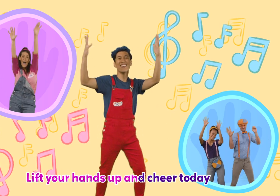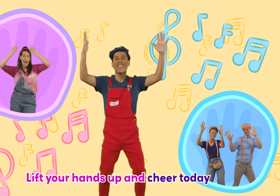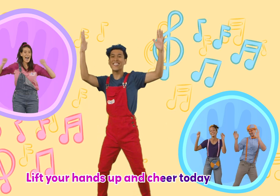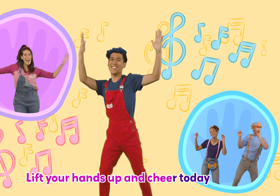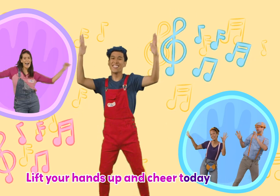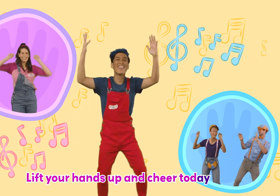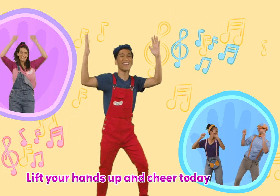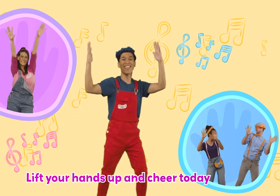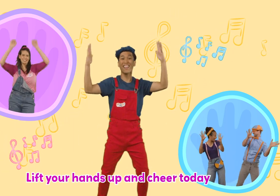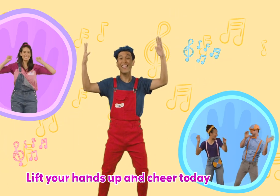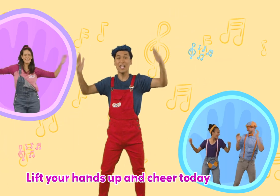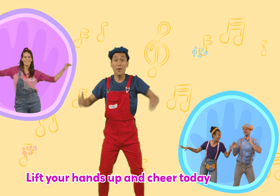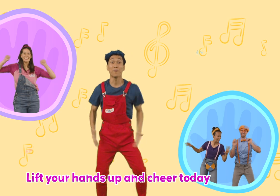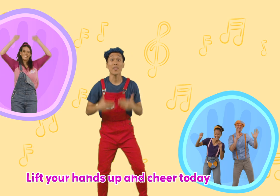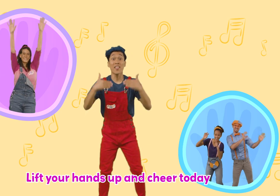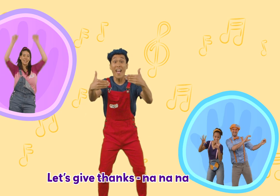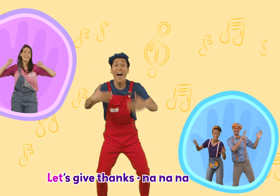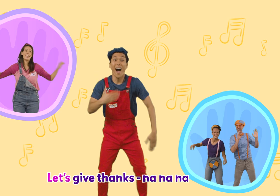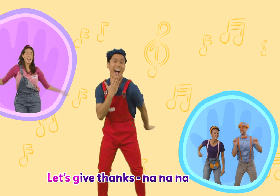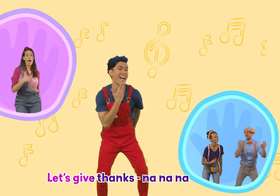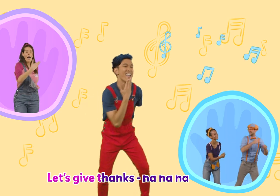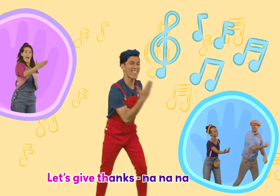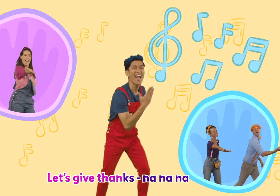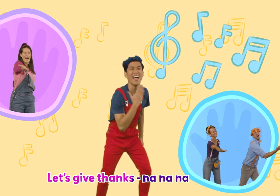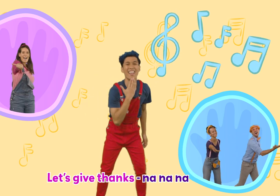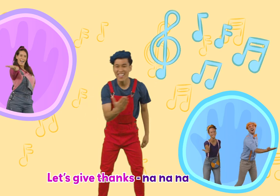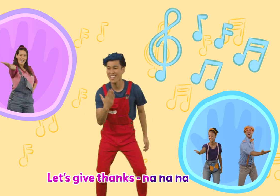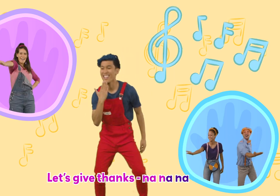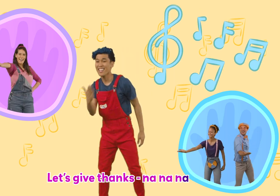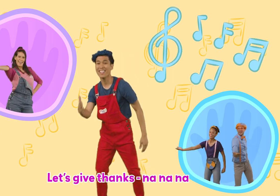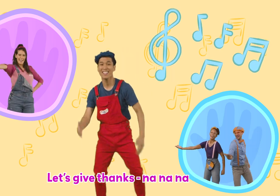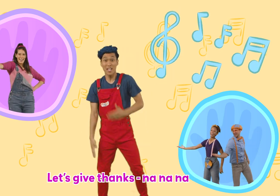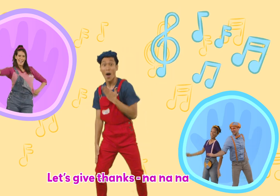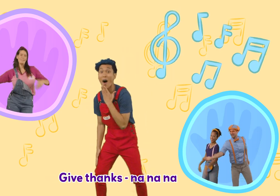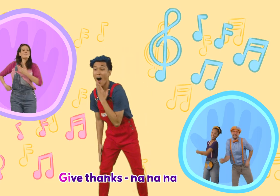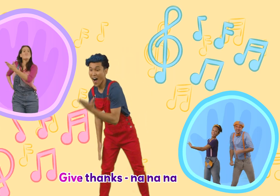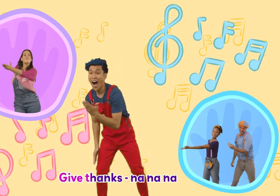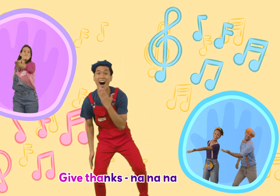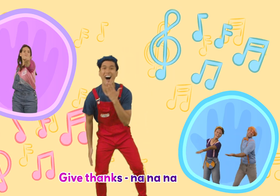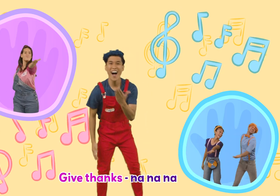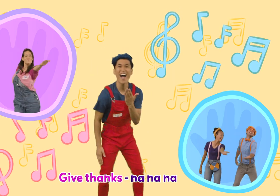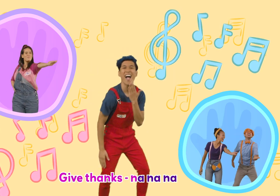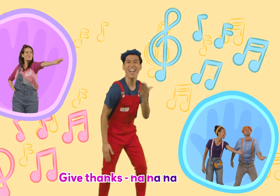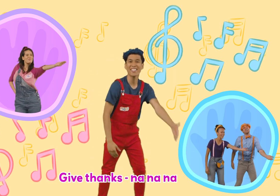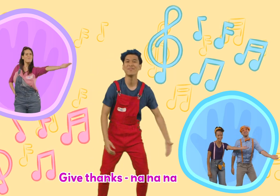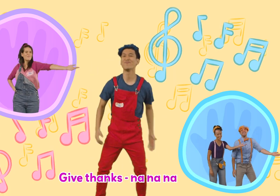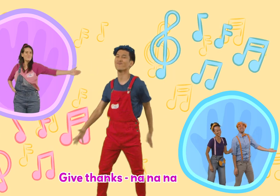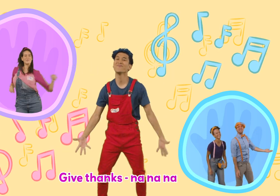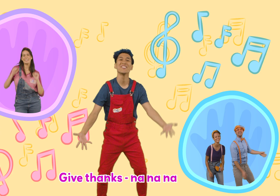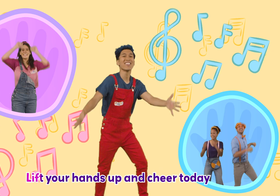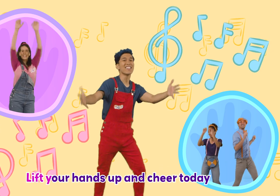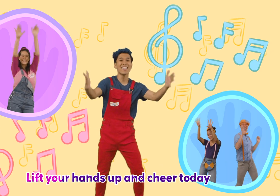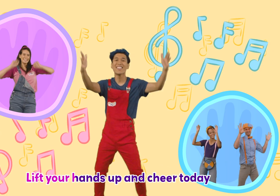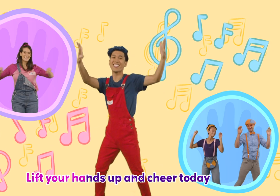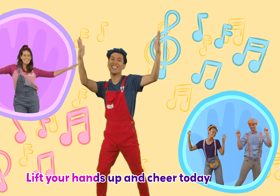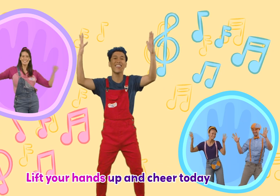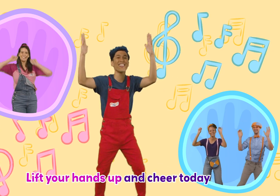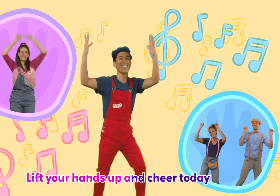cheer today. Let's give thanks, na na na. Give thanks, na na na. Lift your hands up and